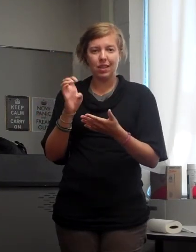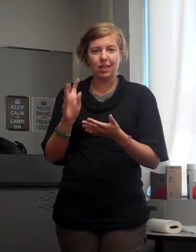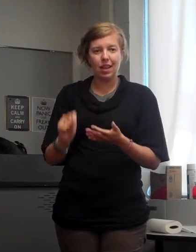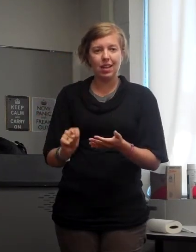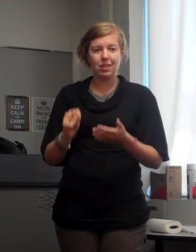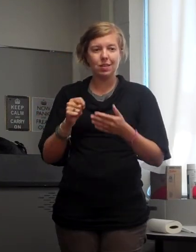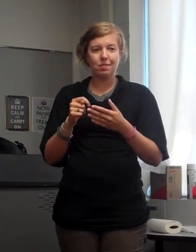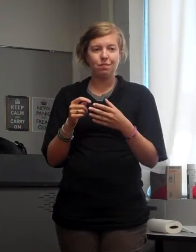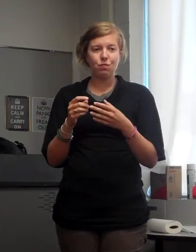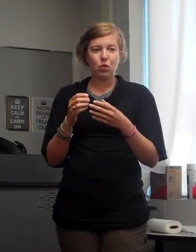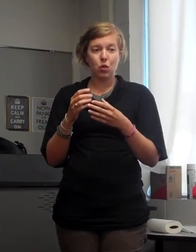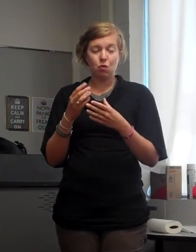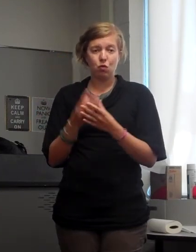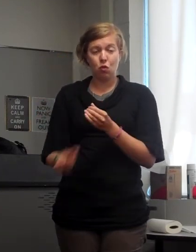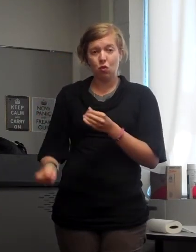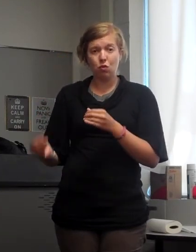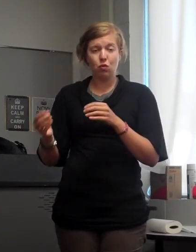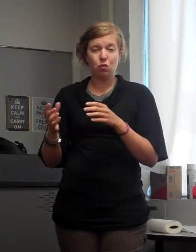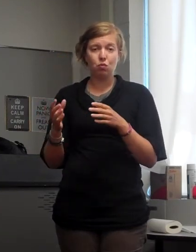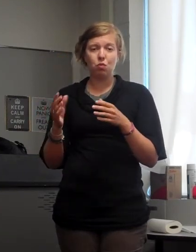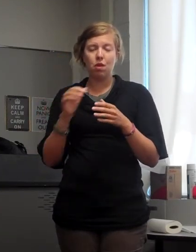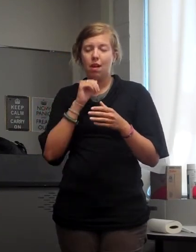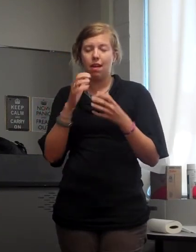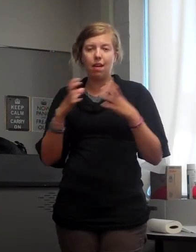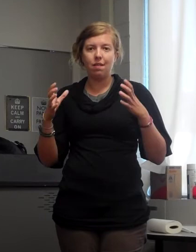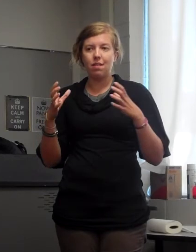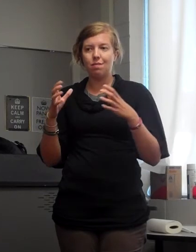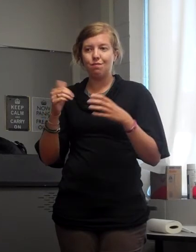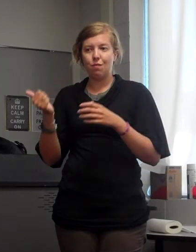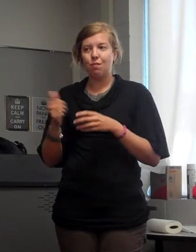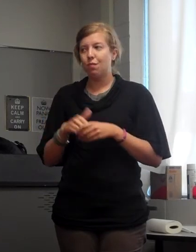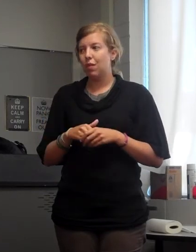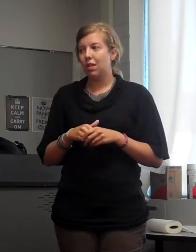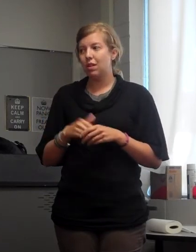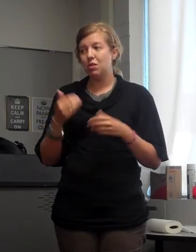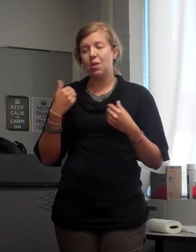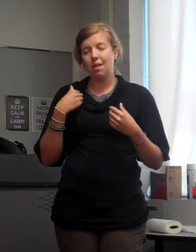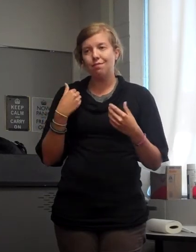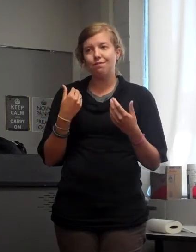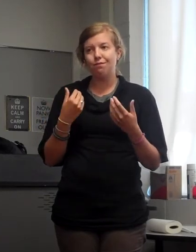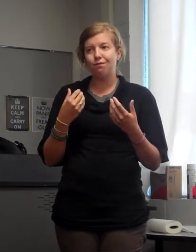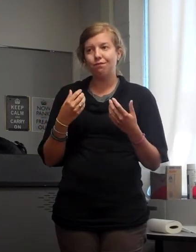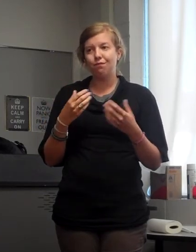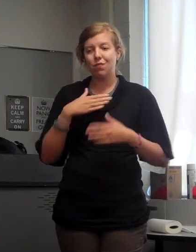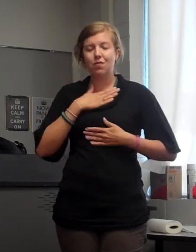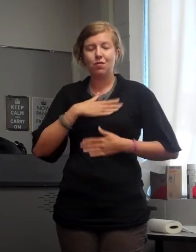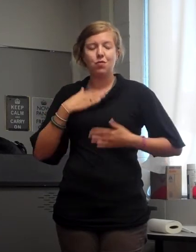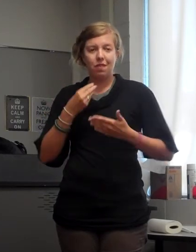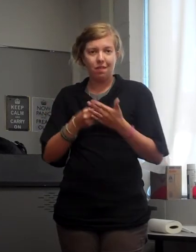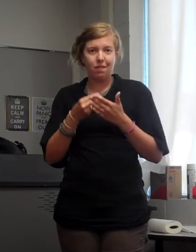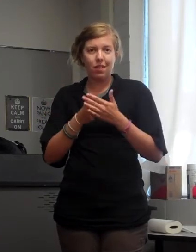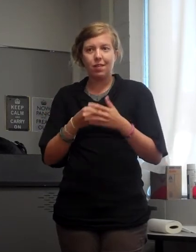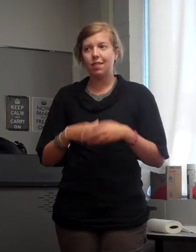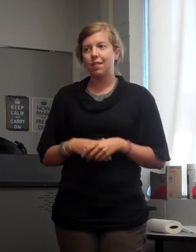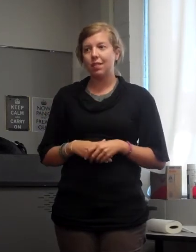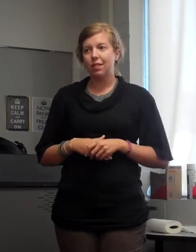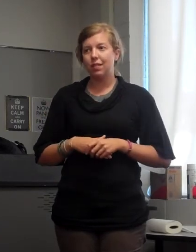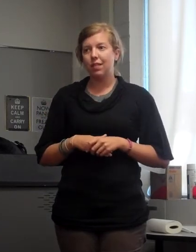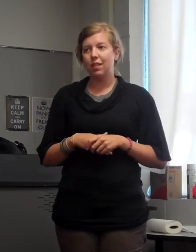money separate, and then we have an entertainment fund that we call it. And that's for eating out and doing whatever. So, do you incorporate, say if you guys, I don't know